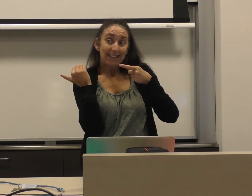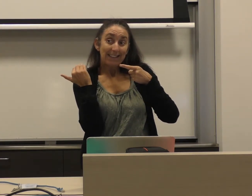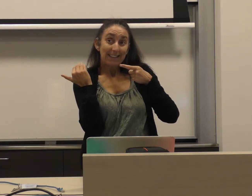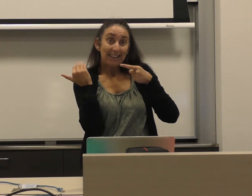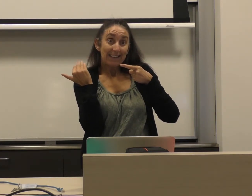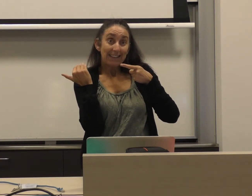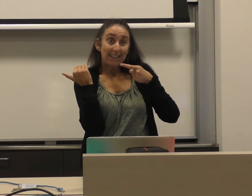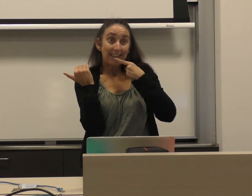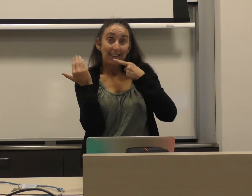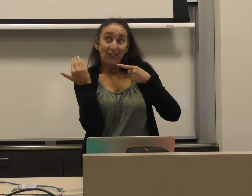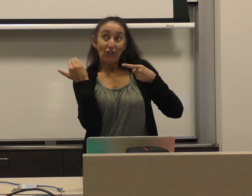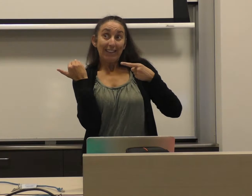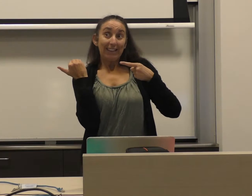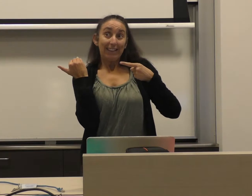Grimacing, such as just recently.